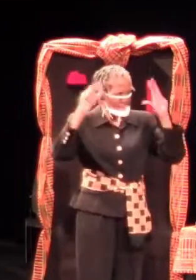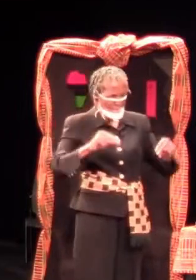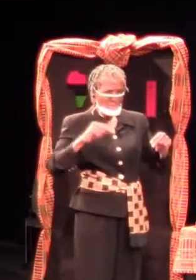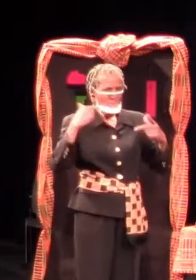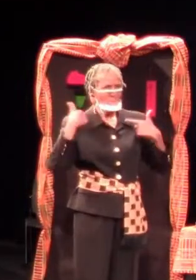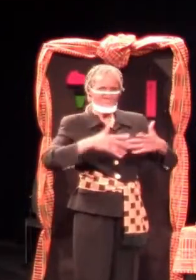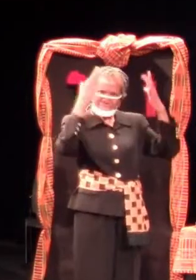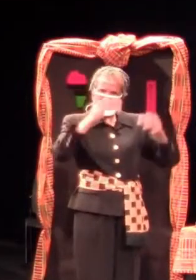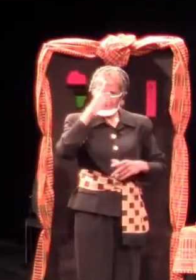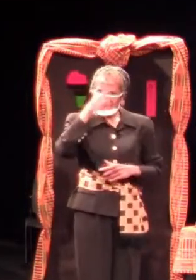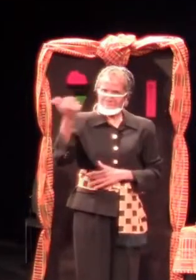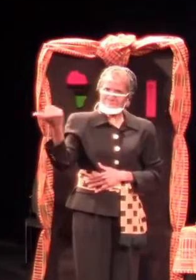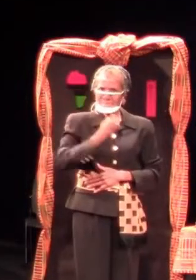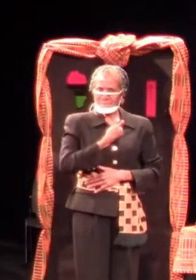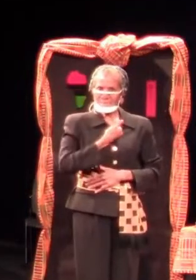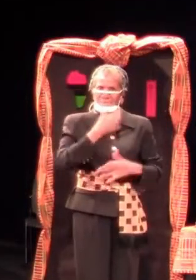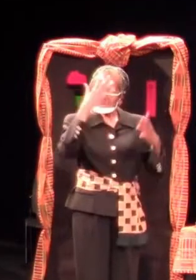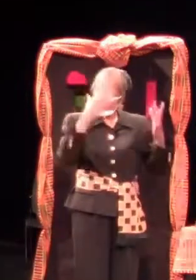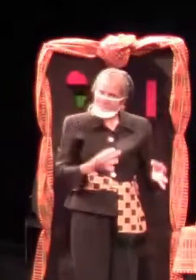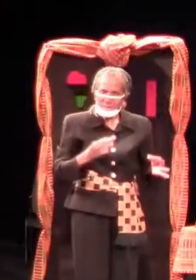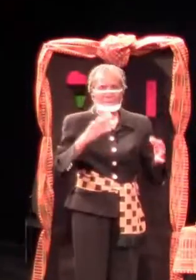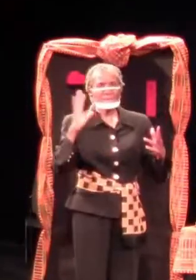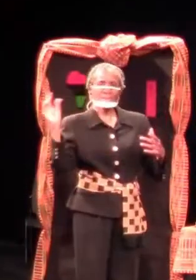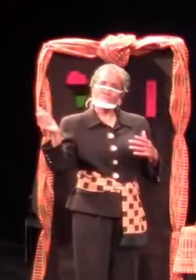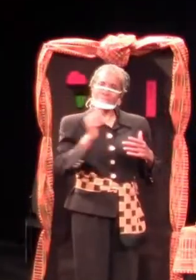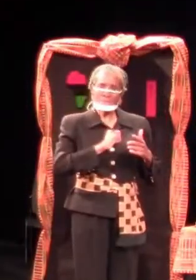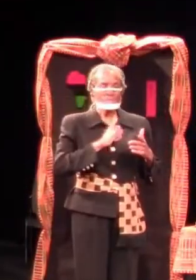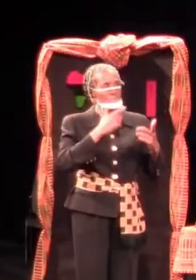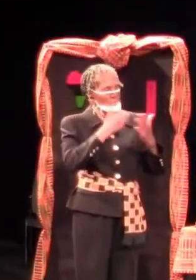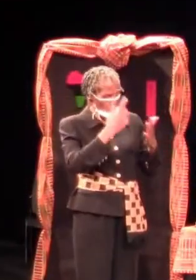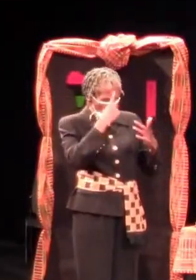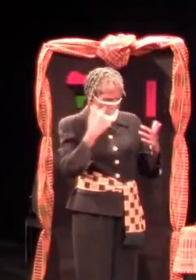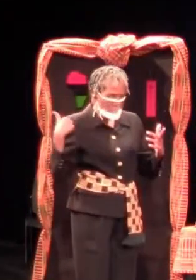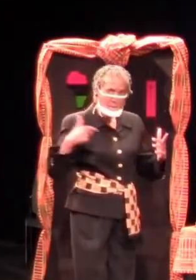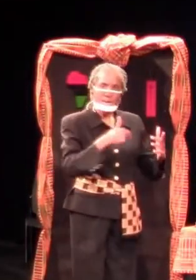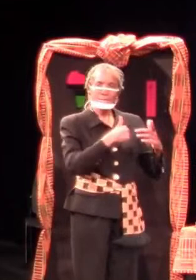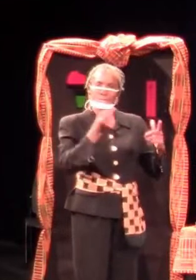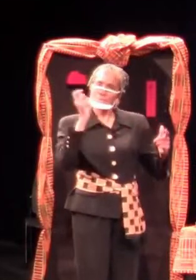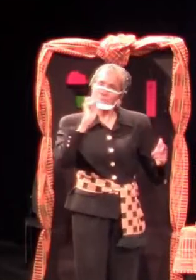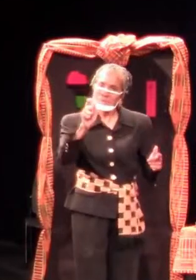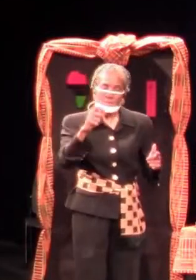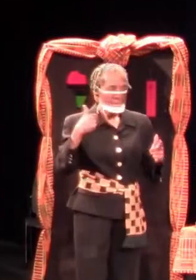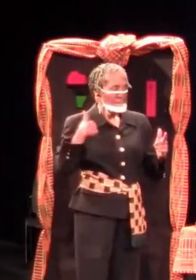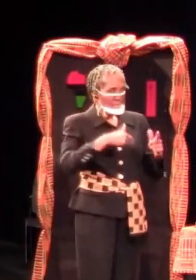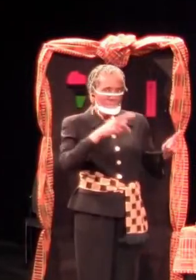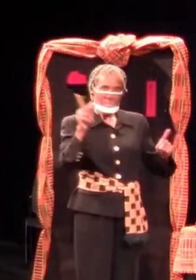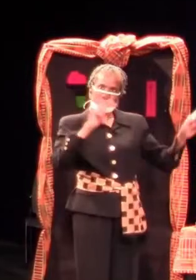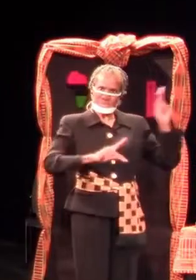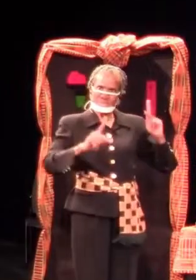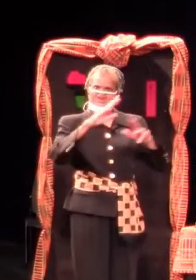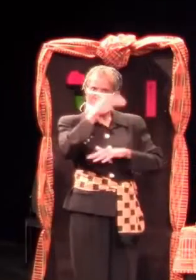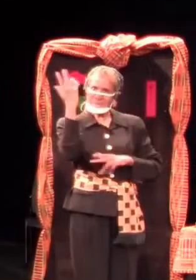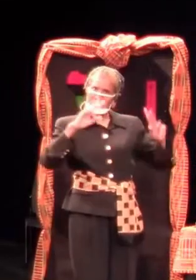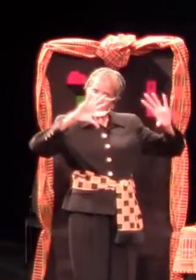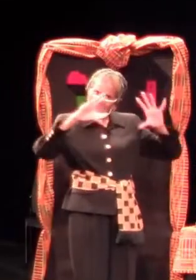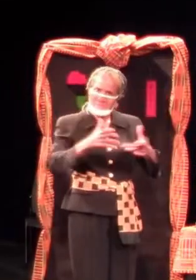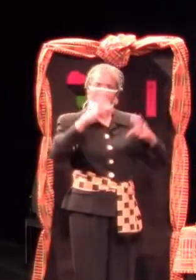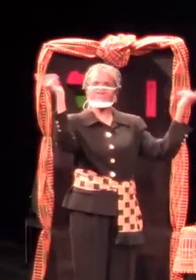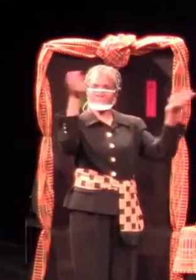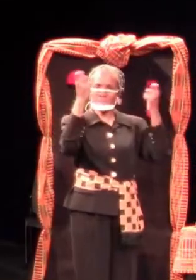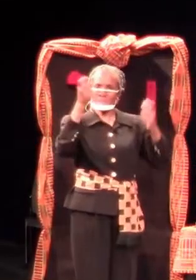Kujichagulia, self-determination. We determined that this was good for us. We determined that we were going to celebrate.